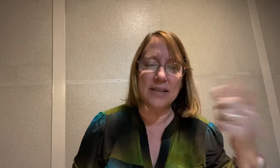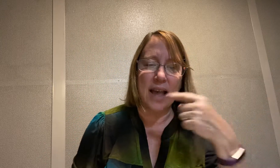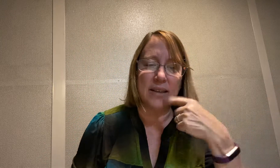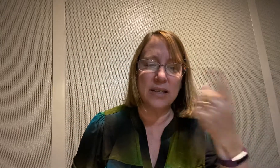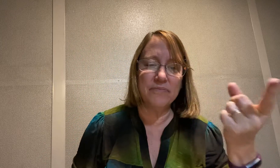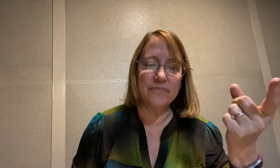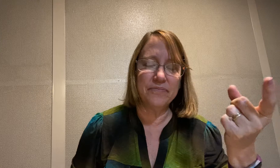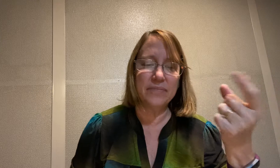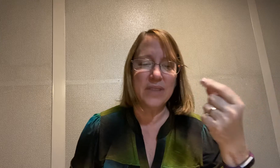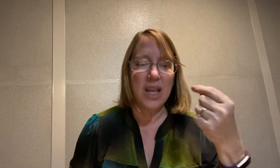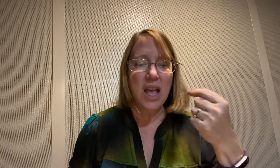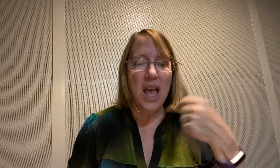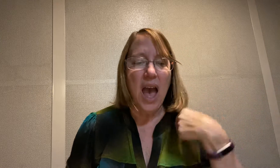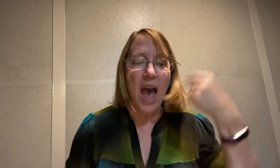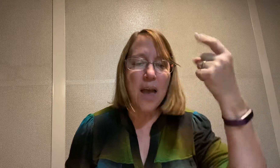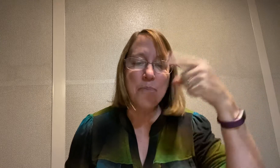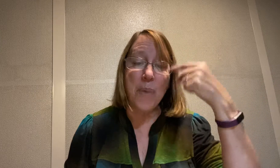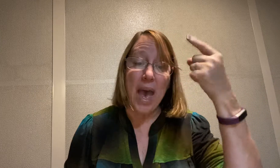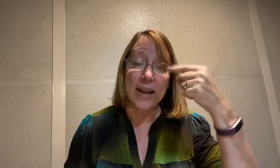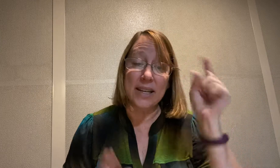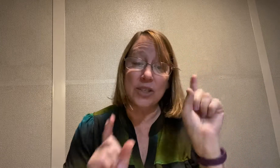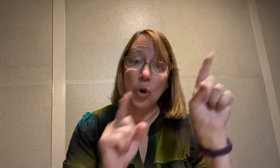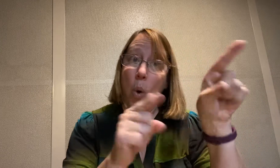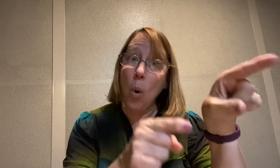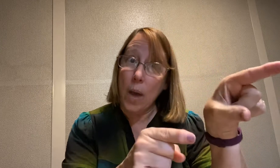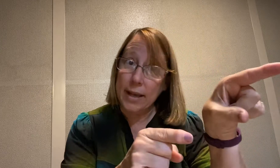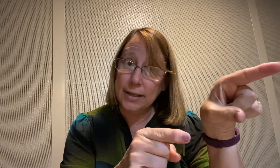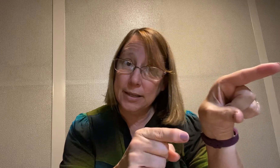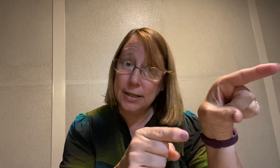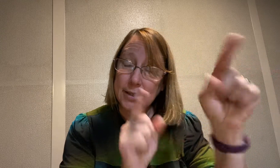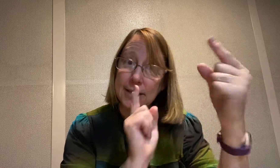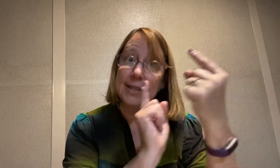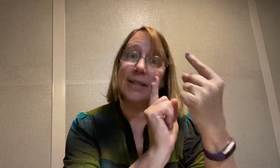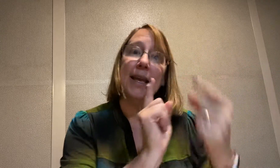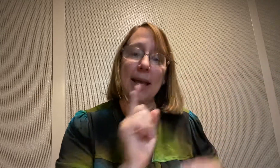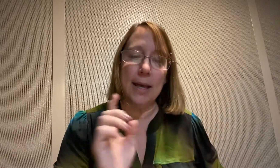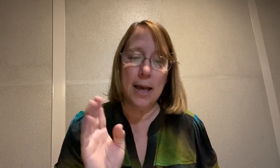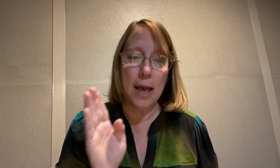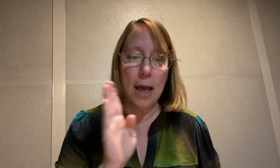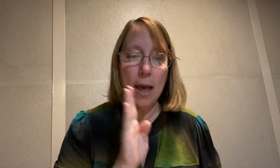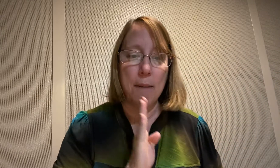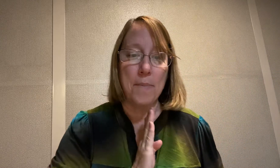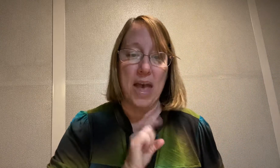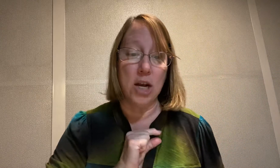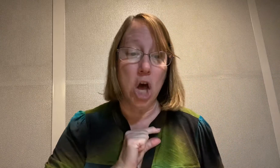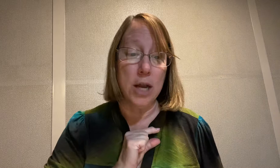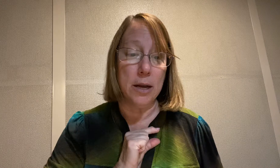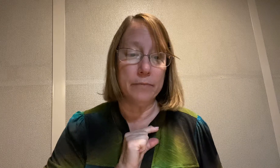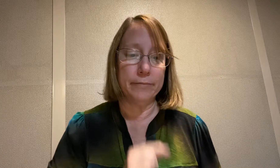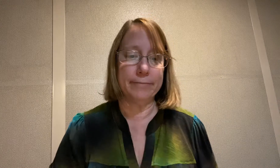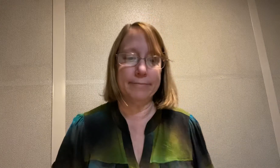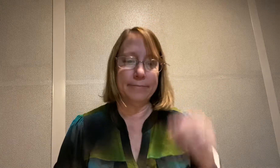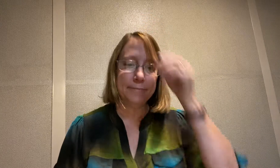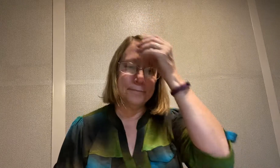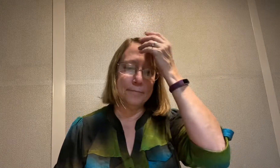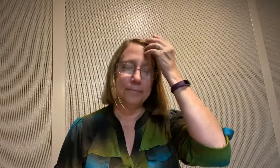said. "I bet he's going to see Ben Gunn."